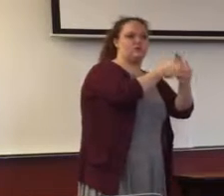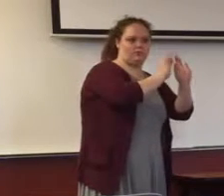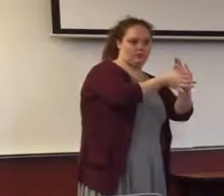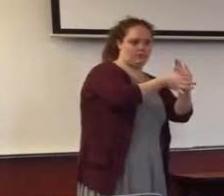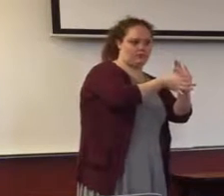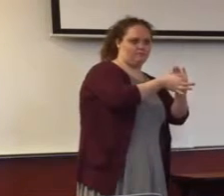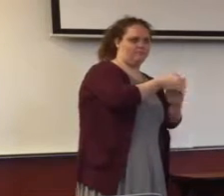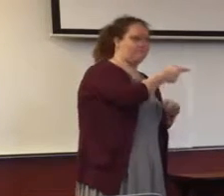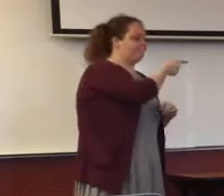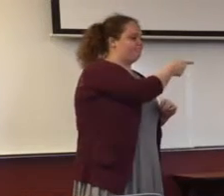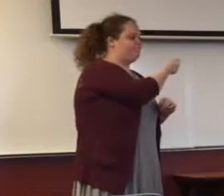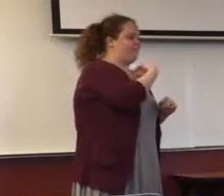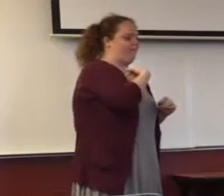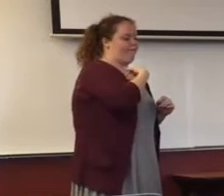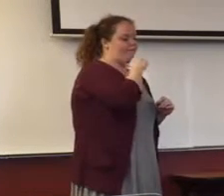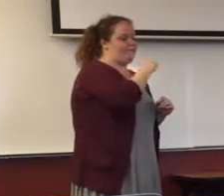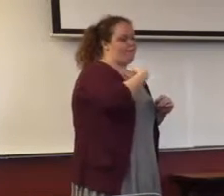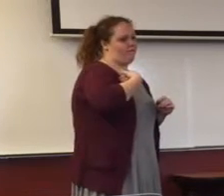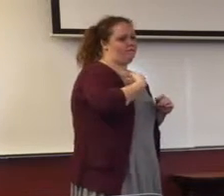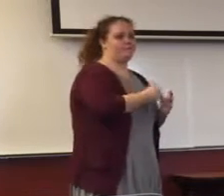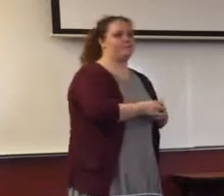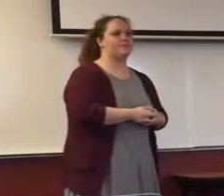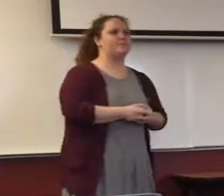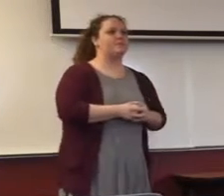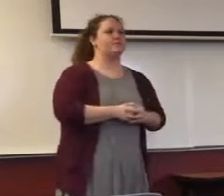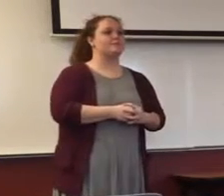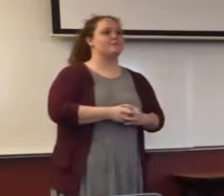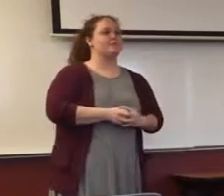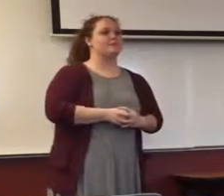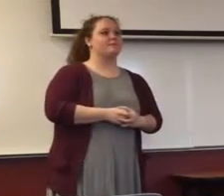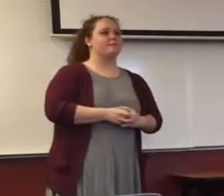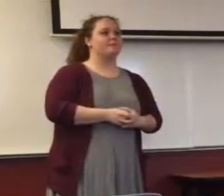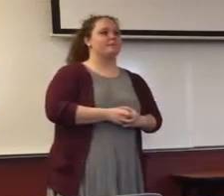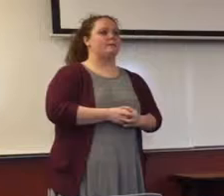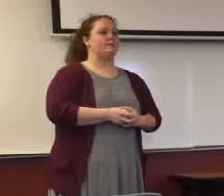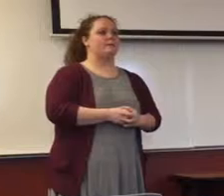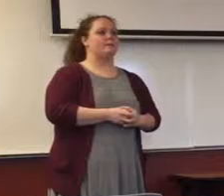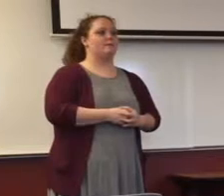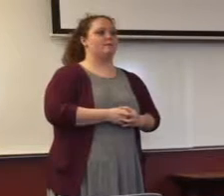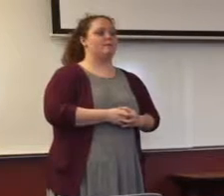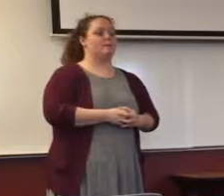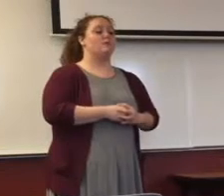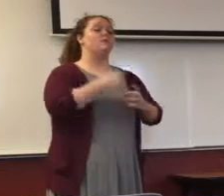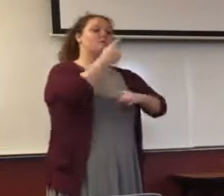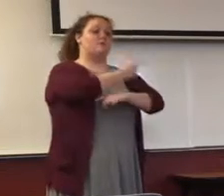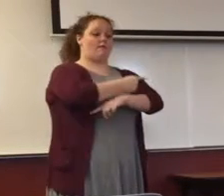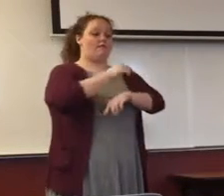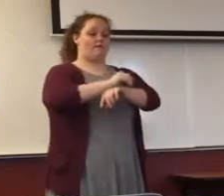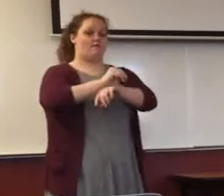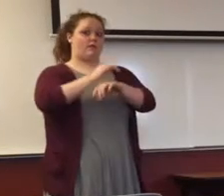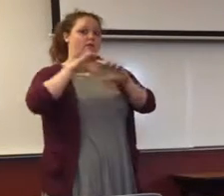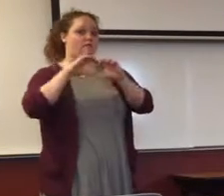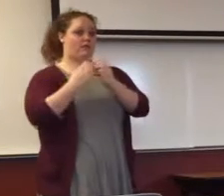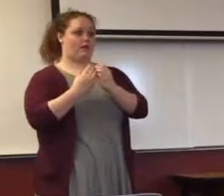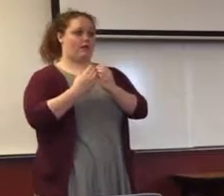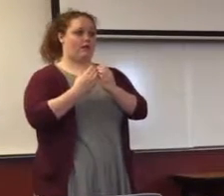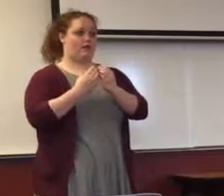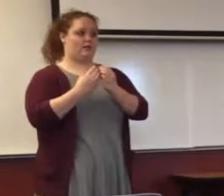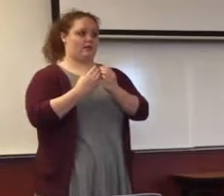No. So they have, this day, the day and night class both have put together a